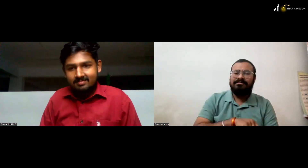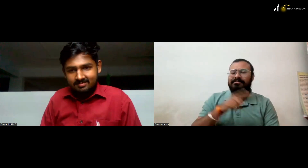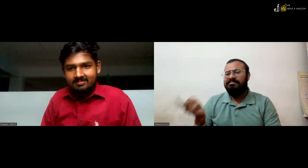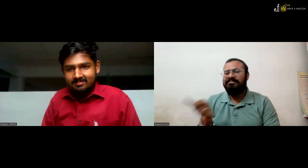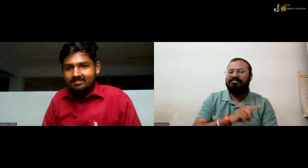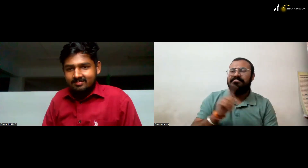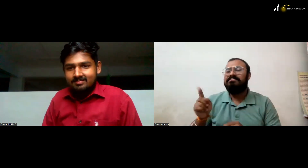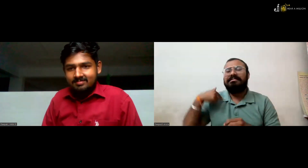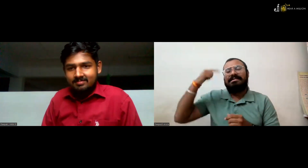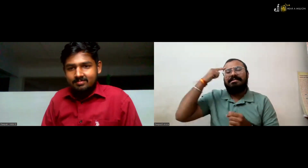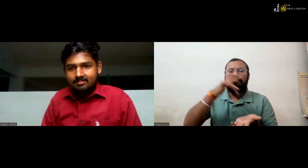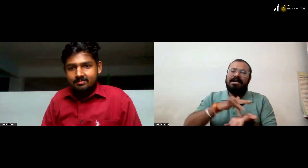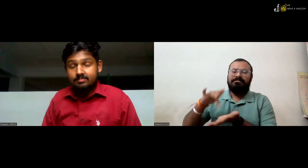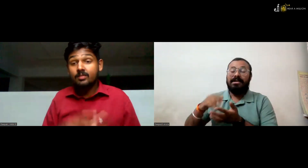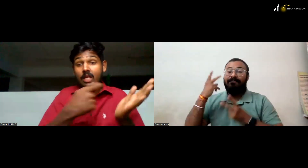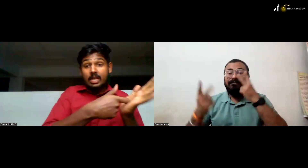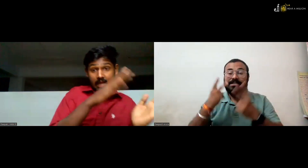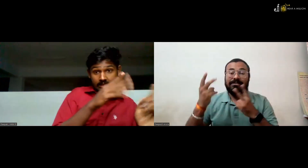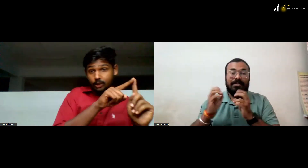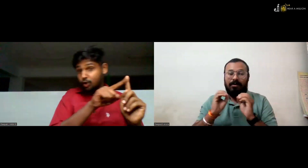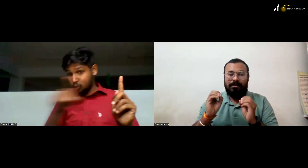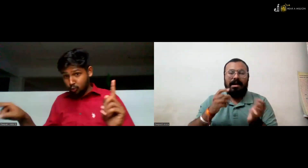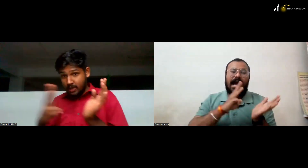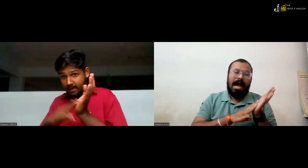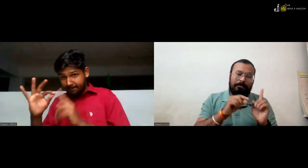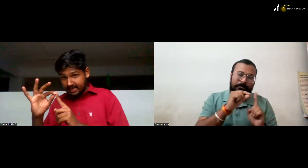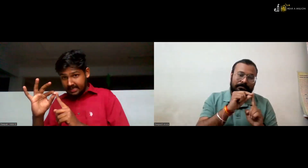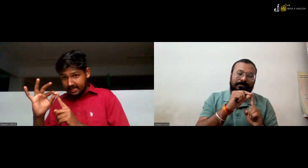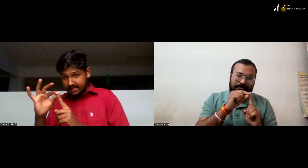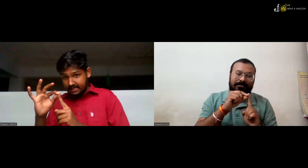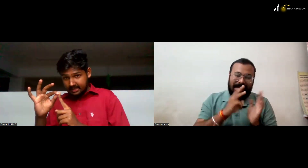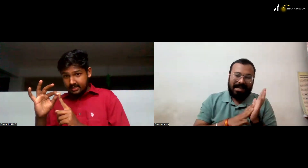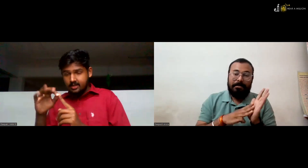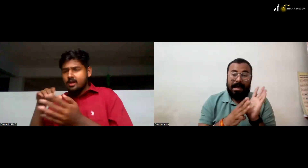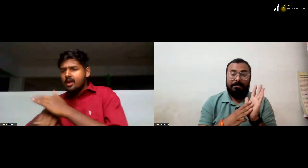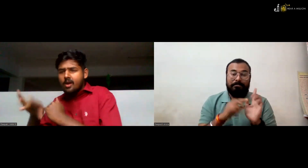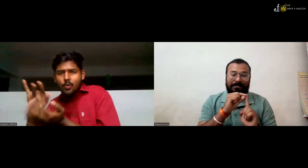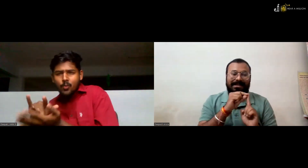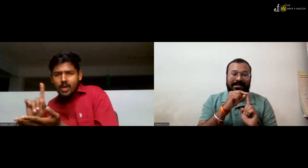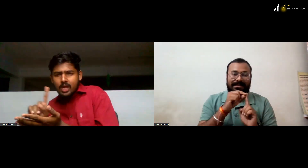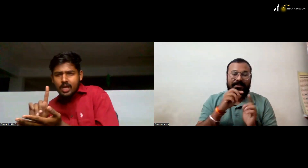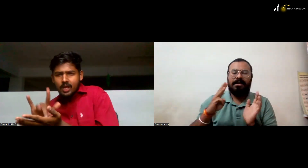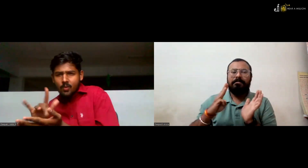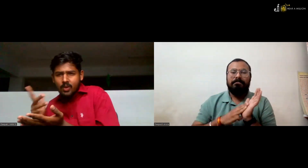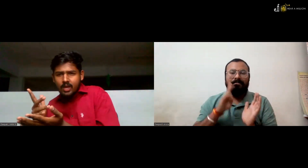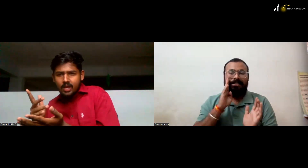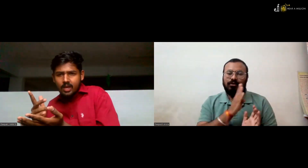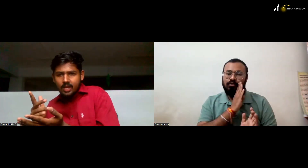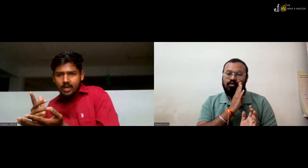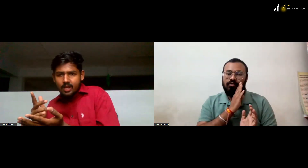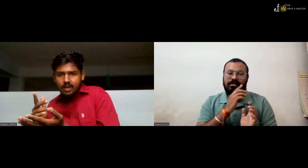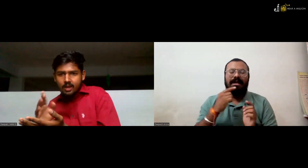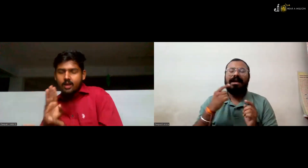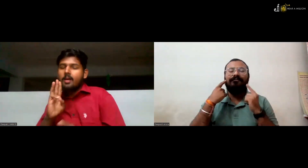so we have been into Rajasthan, Madhya Pradesh. We have been traveling into these two states. Yeah. So